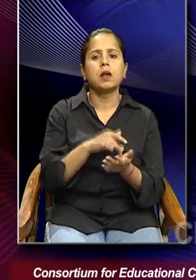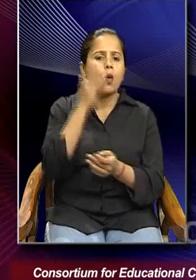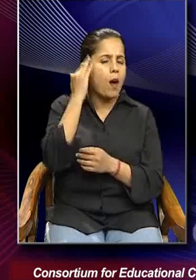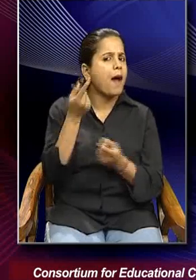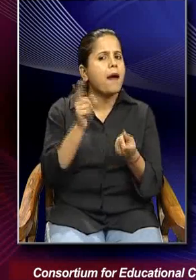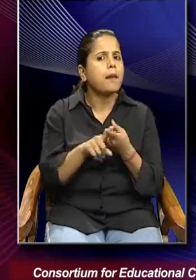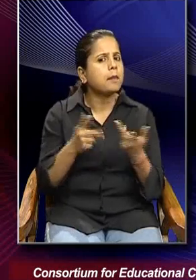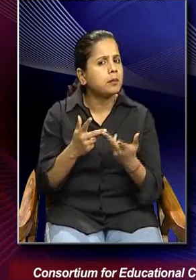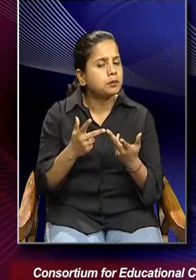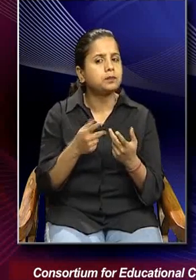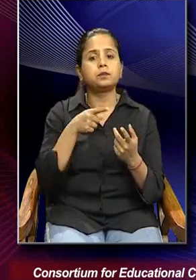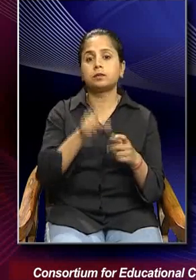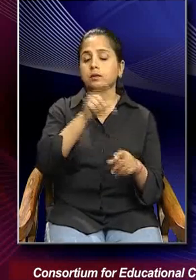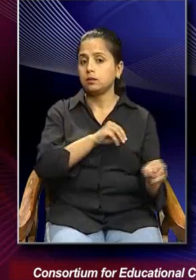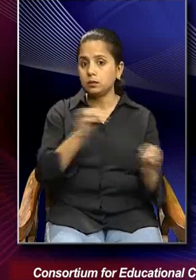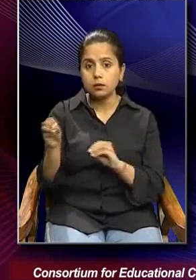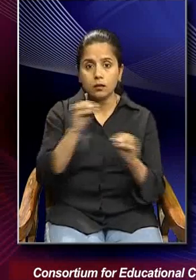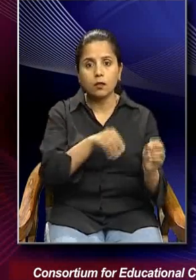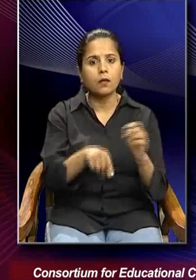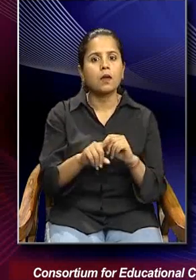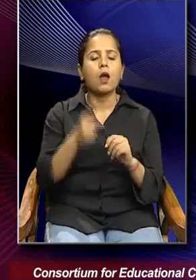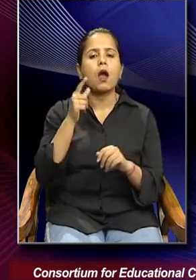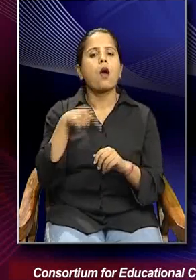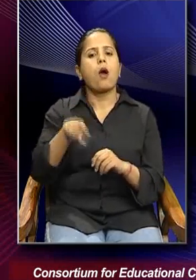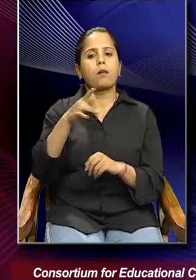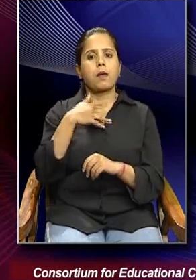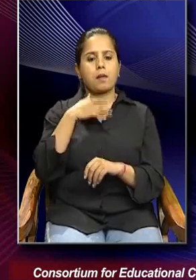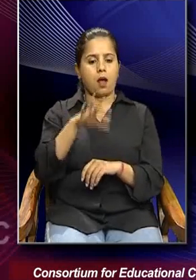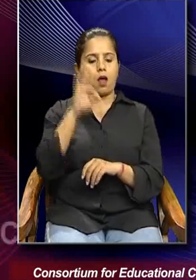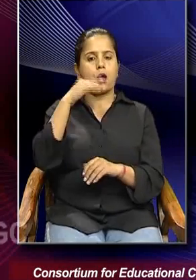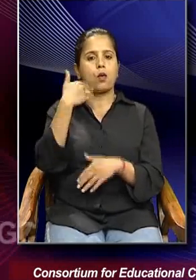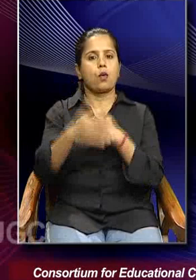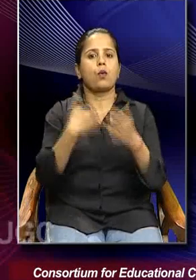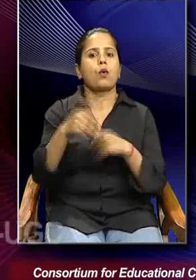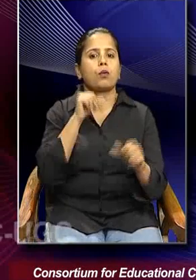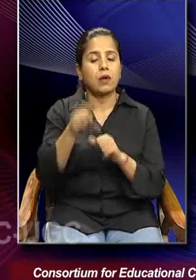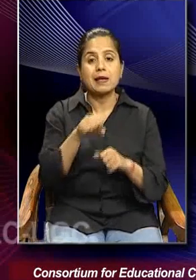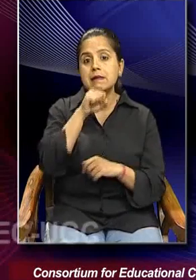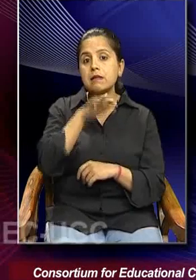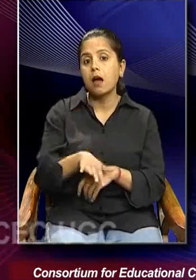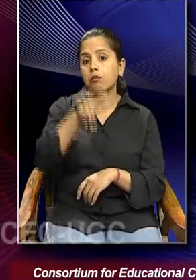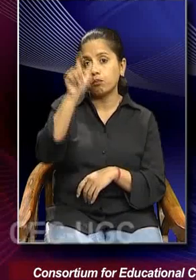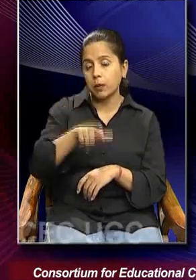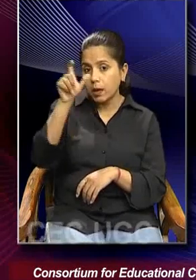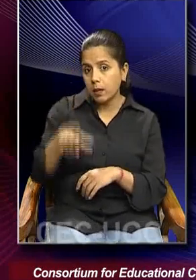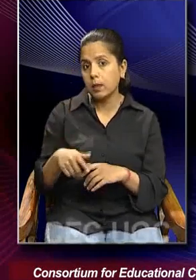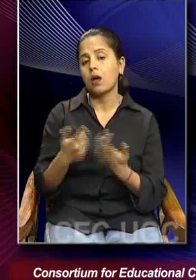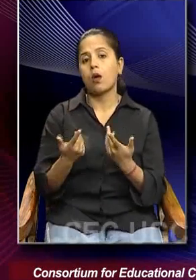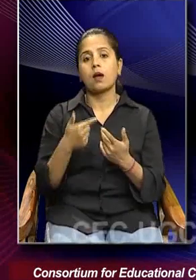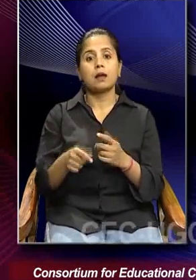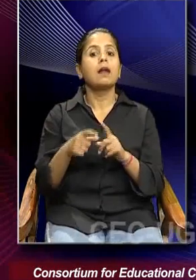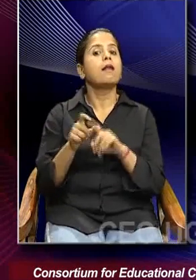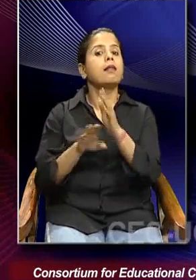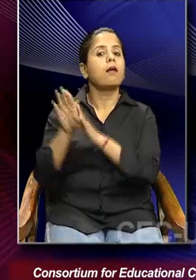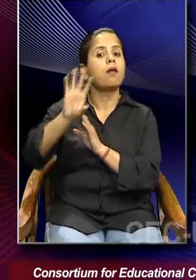created? Because migration is a selective process, and typically young people, and in developing countries